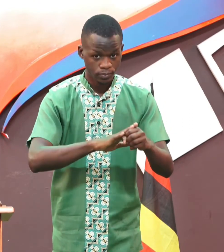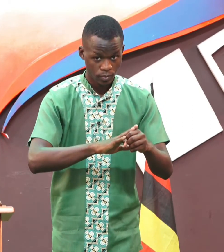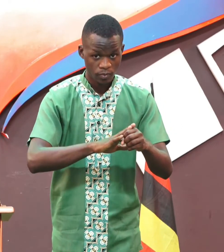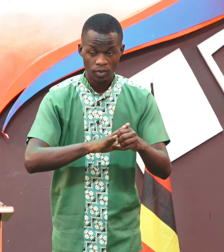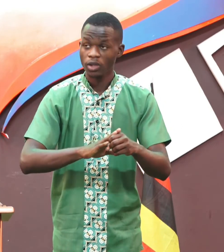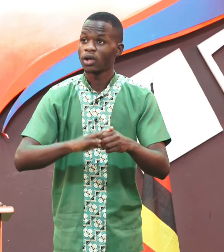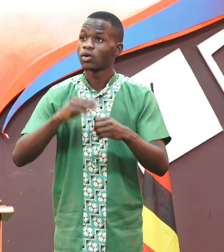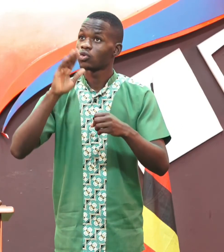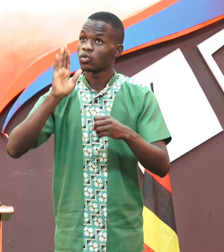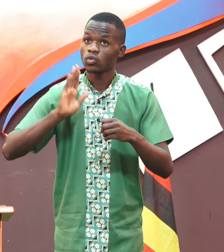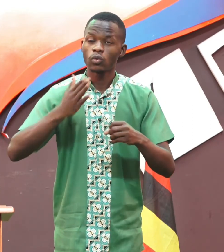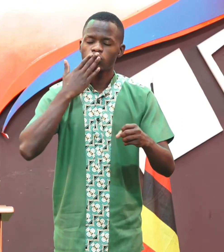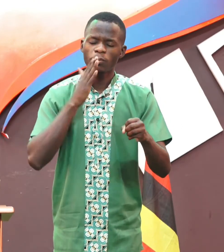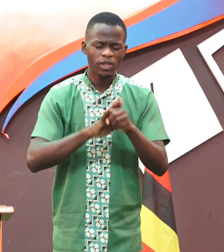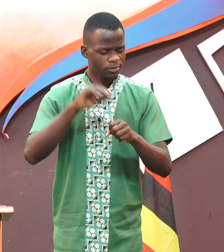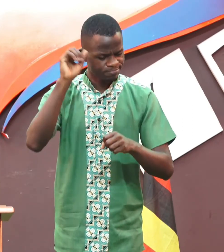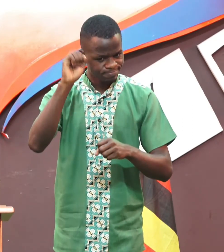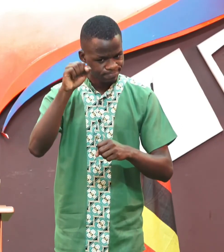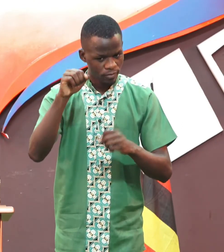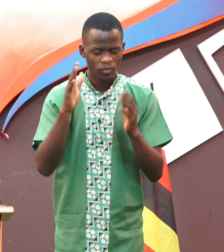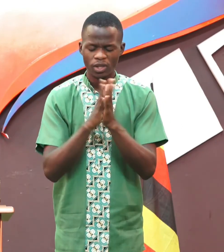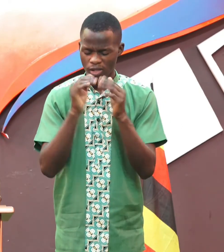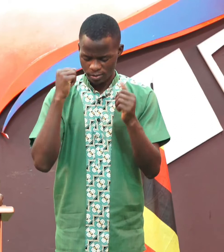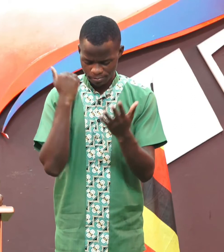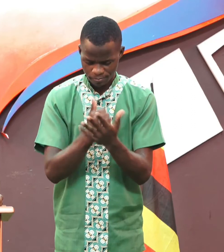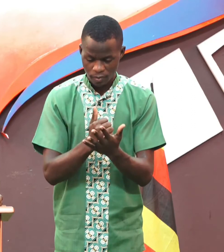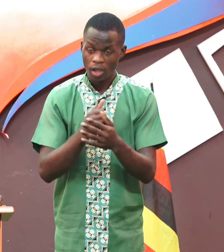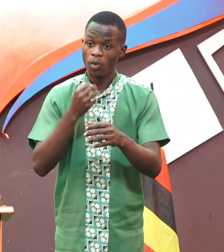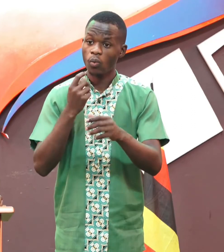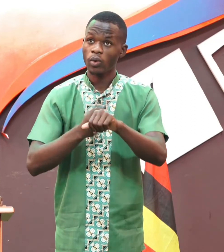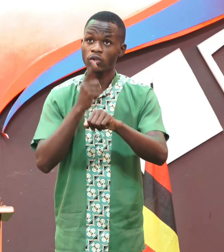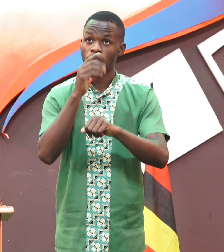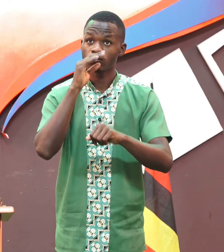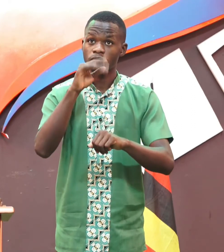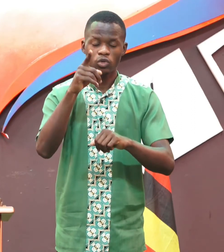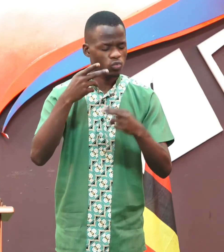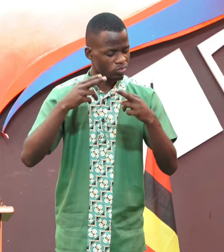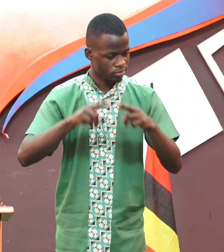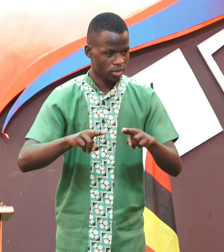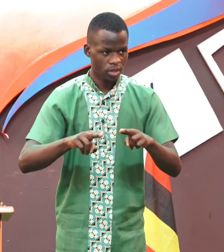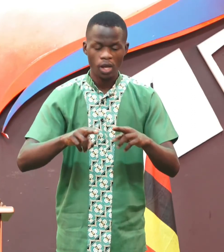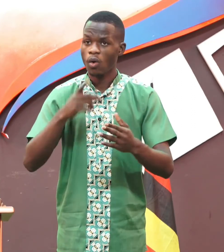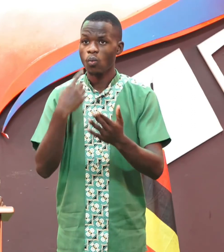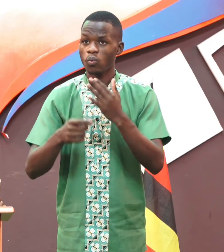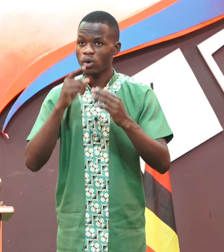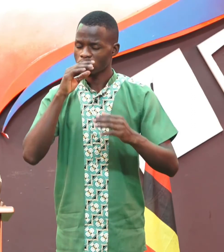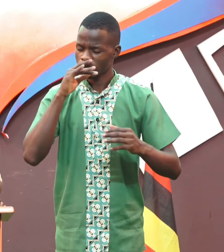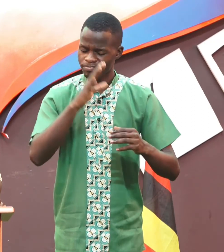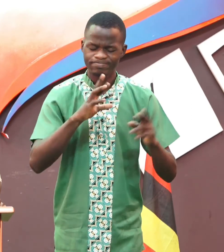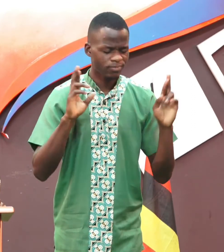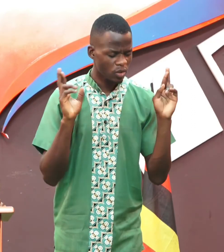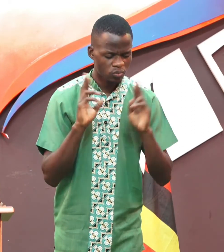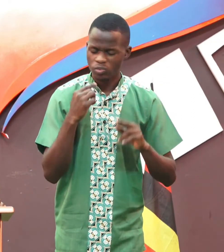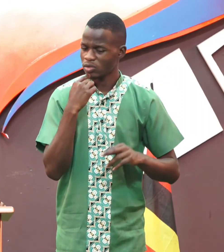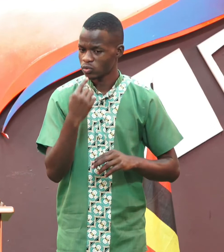byo biri wewaawera amina. Your promises are yes. Oyogera otuukiriza. When you speak out something, ky'oyogera oba okikakasa. You are sure